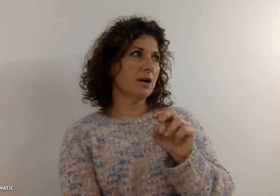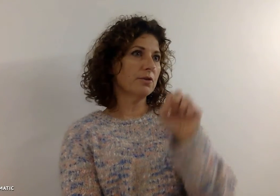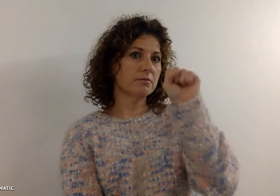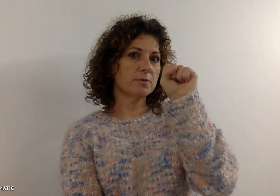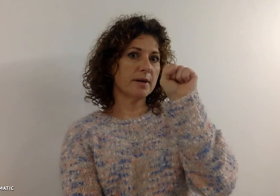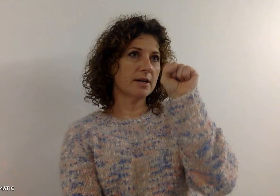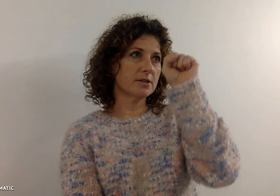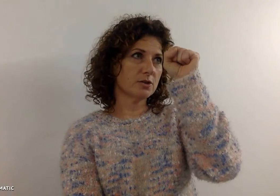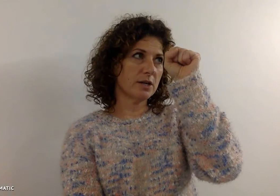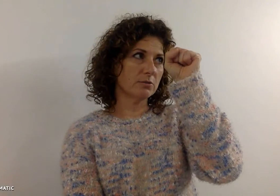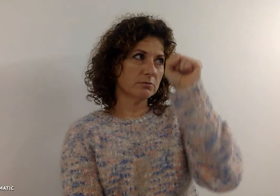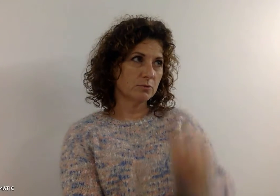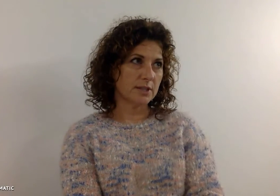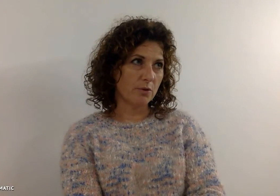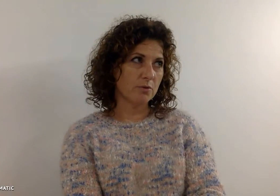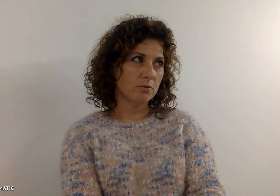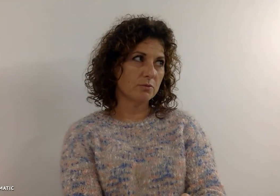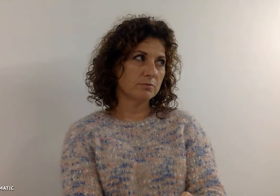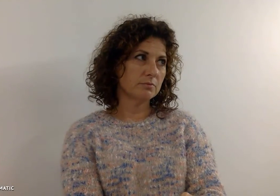South, you make an S and you just go down. South.